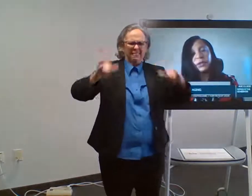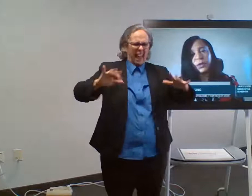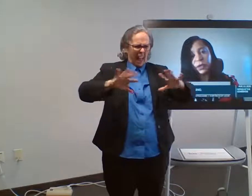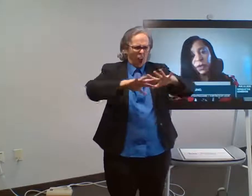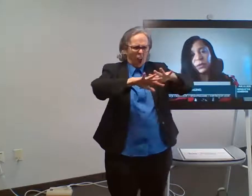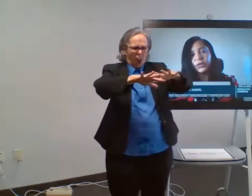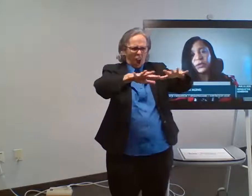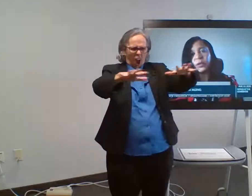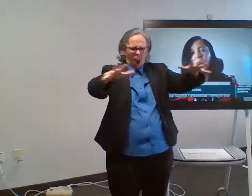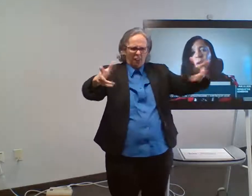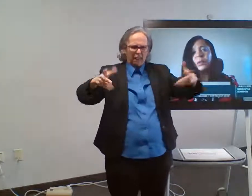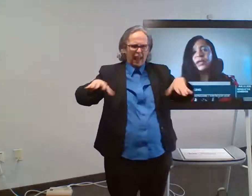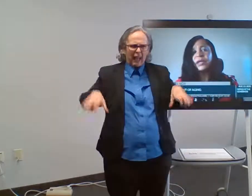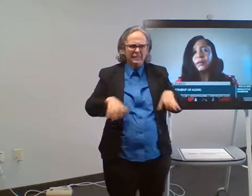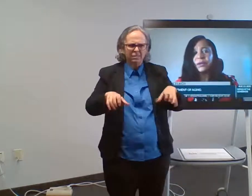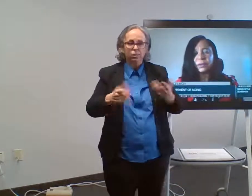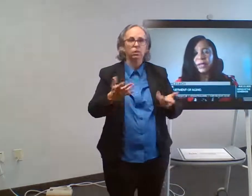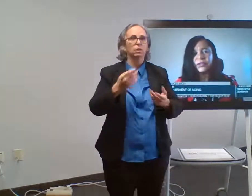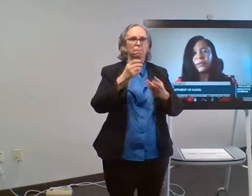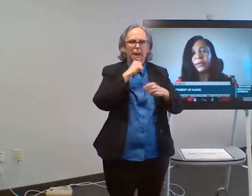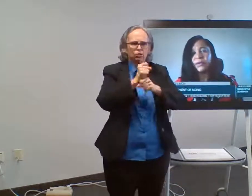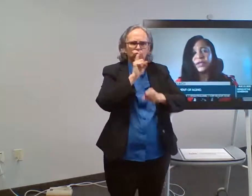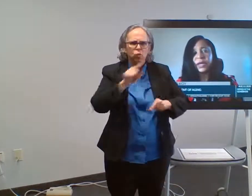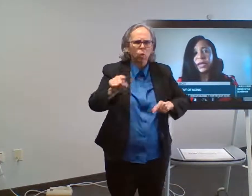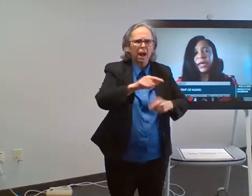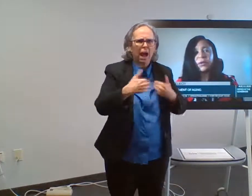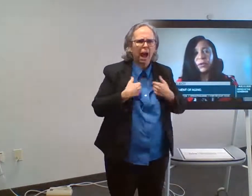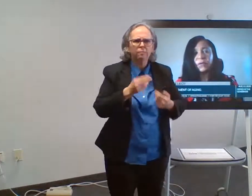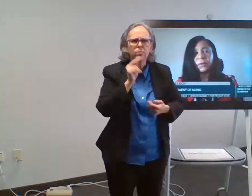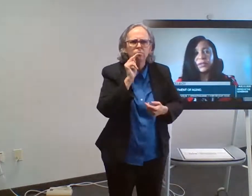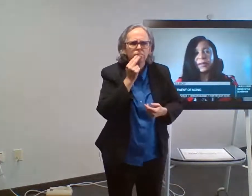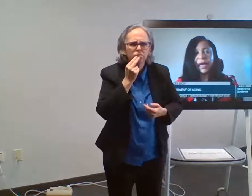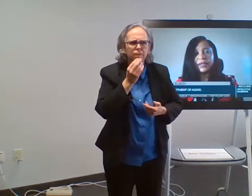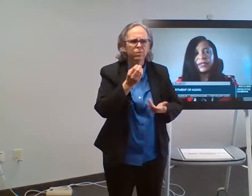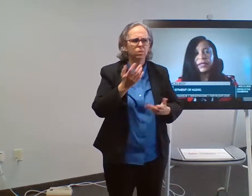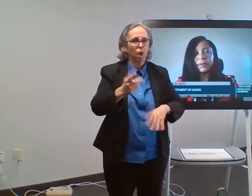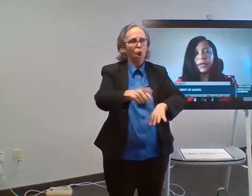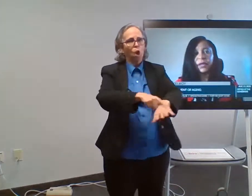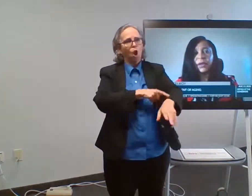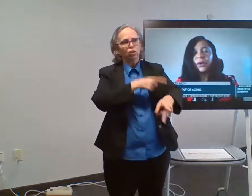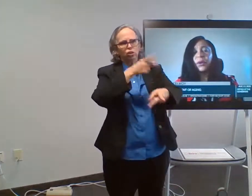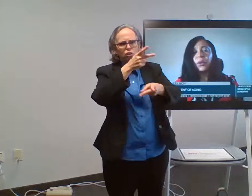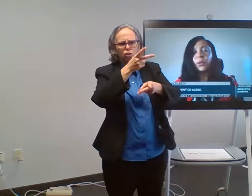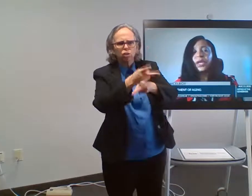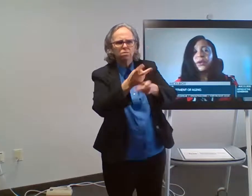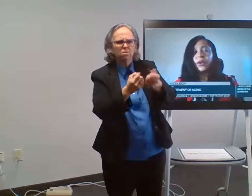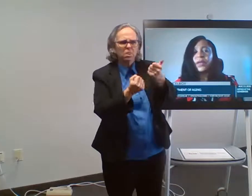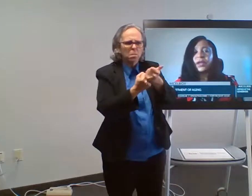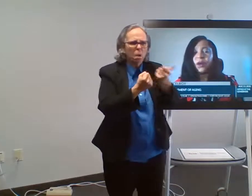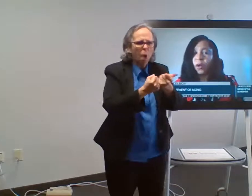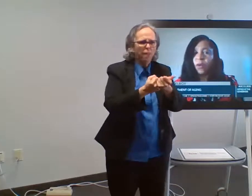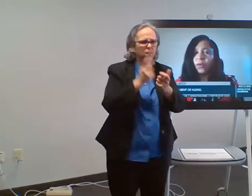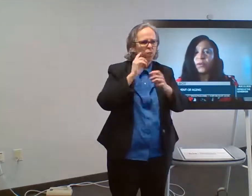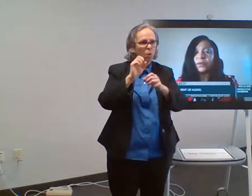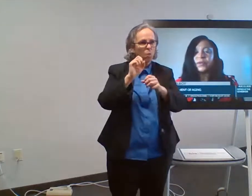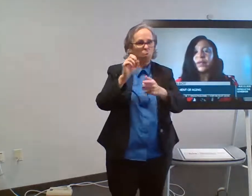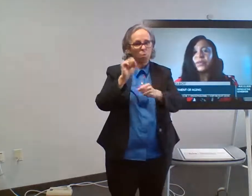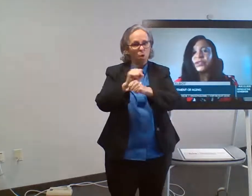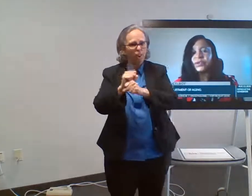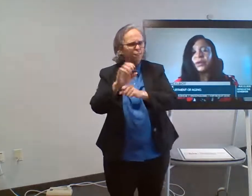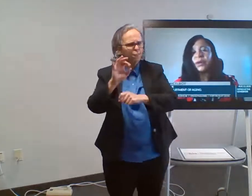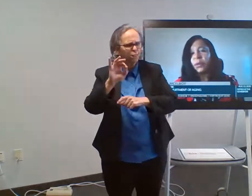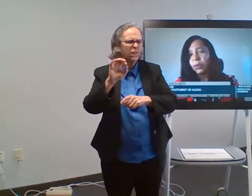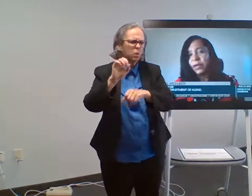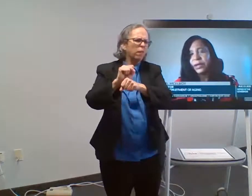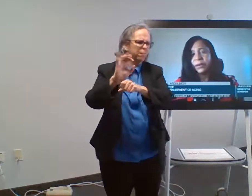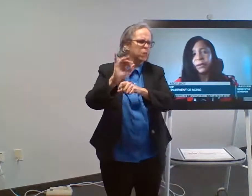care, including long-term home and community-based supports and workforce capacity. We know that in all the work